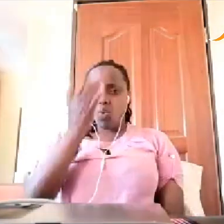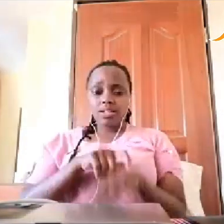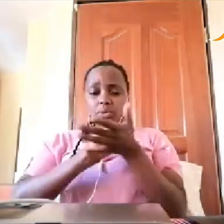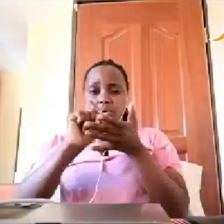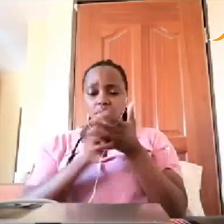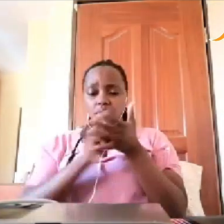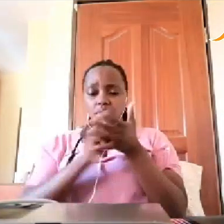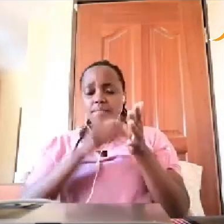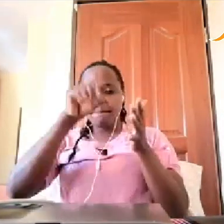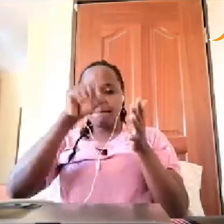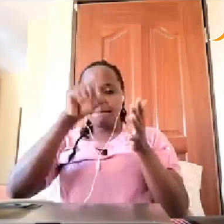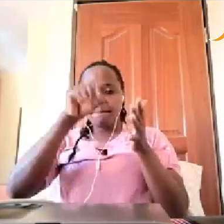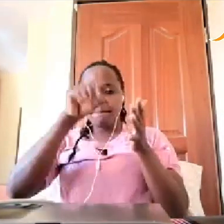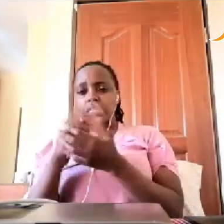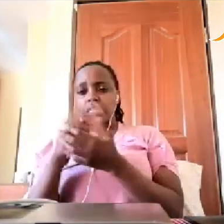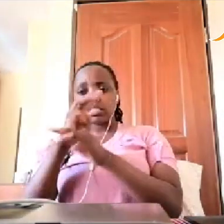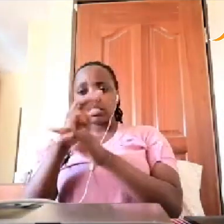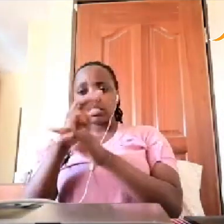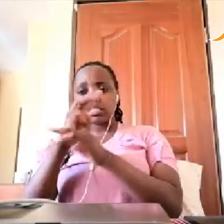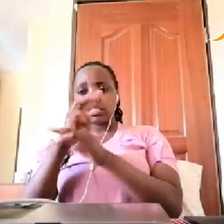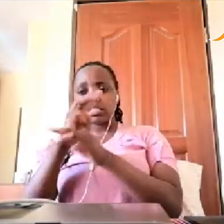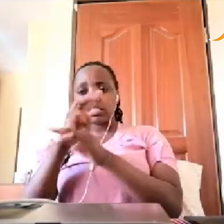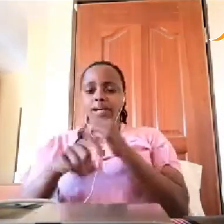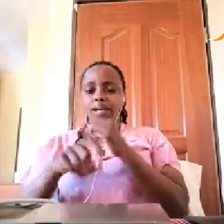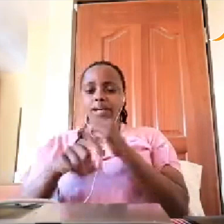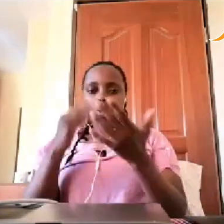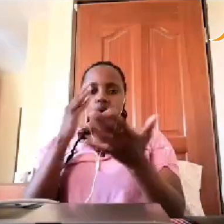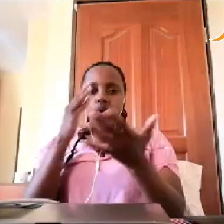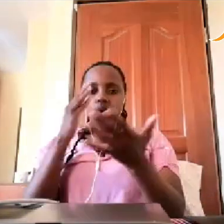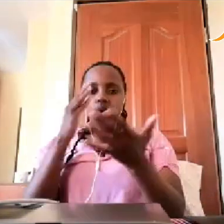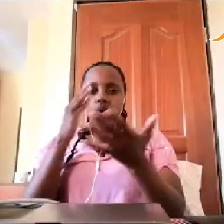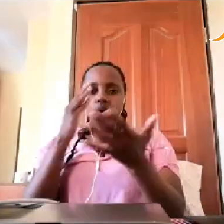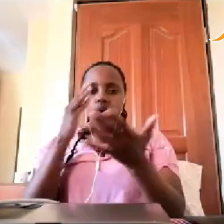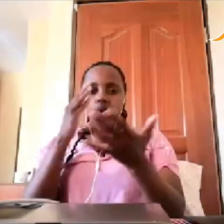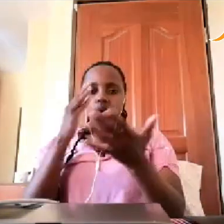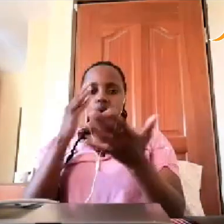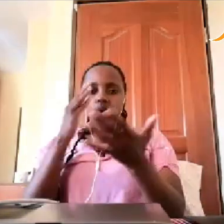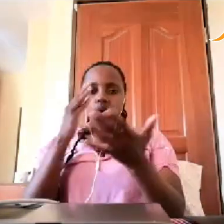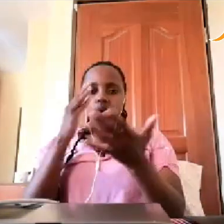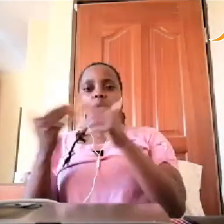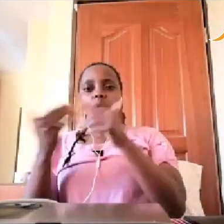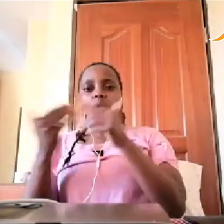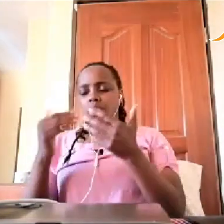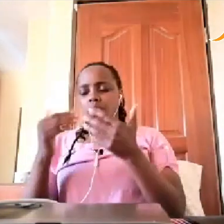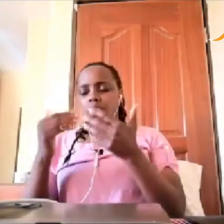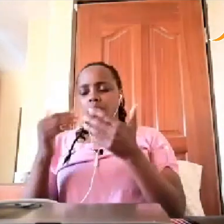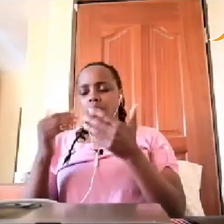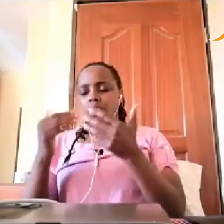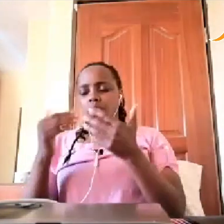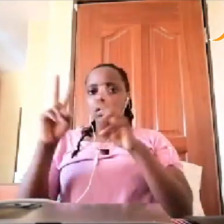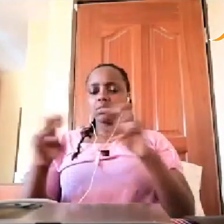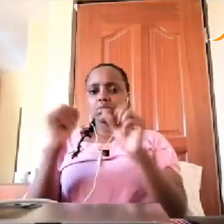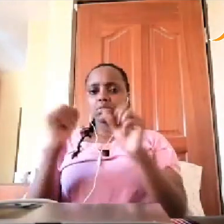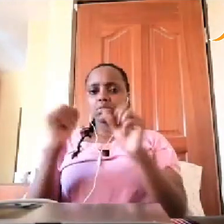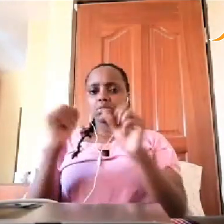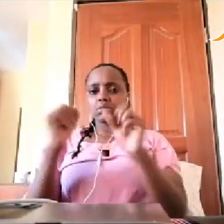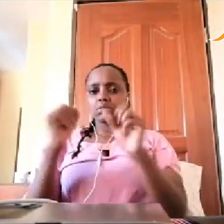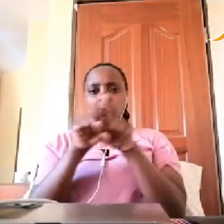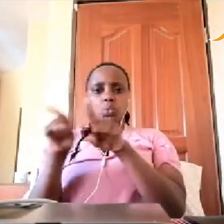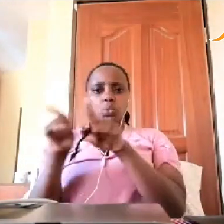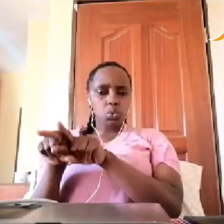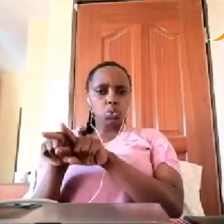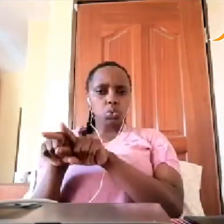because when you write it, you have to share statistics. We have to confirm the statistics as coming from the latest research